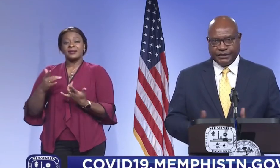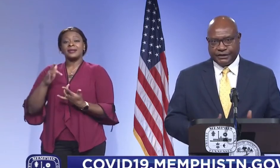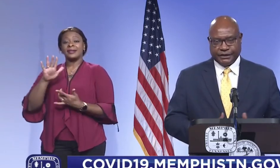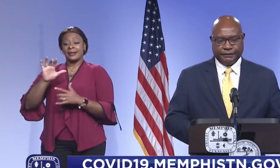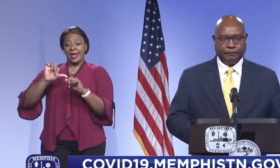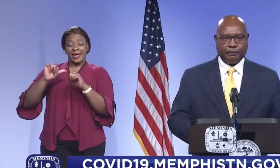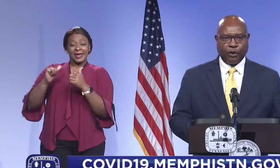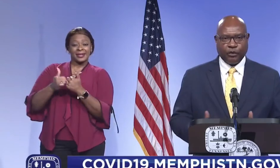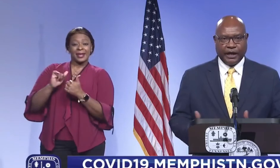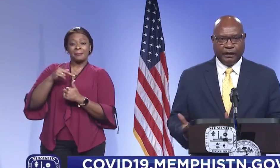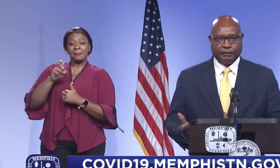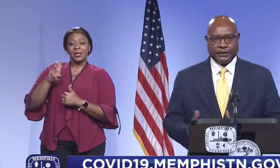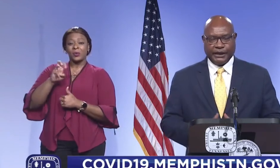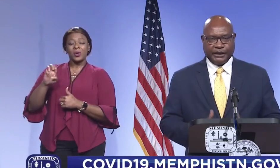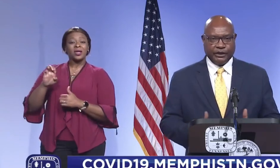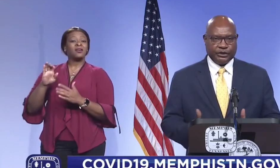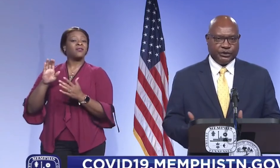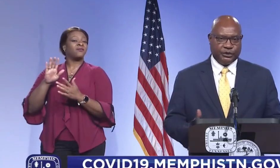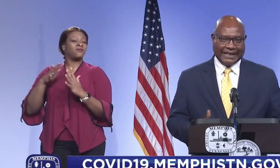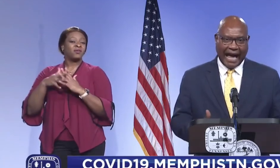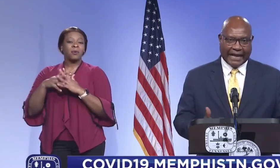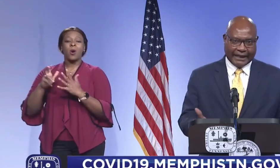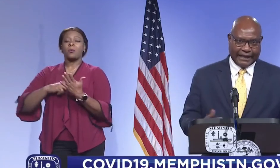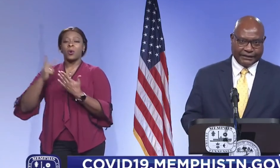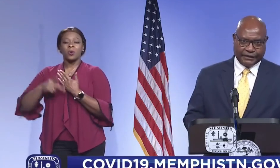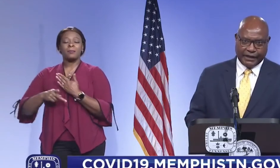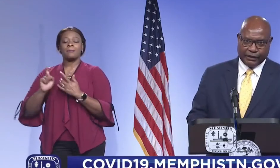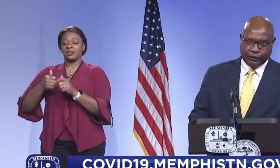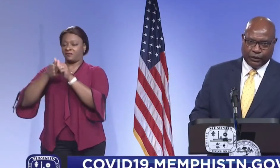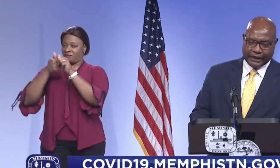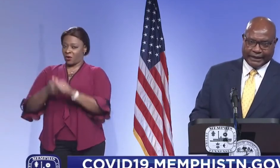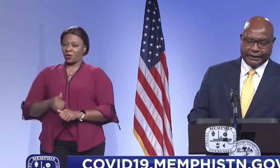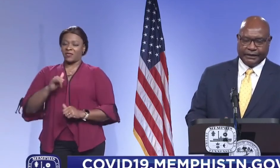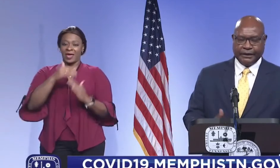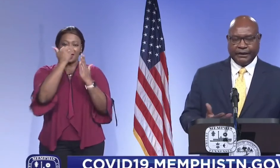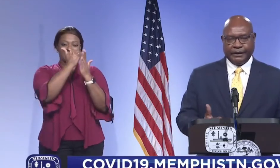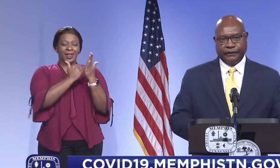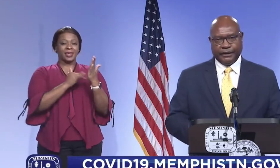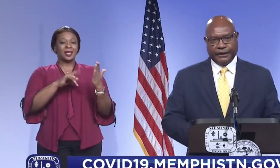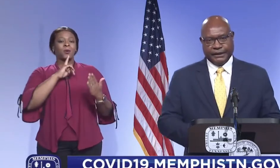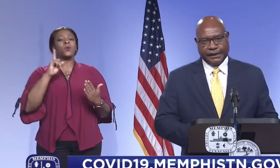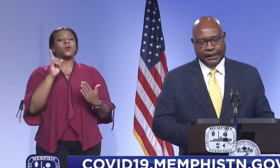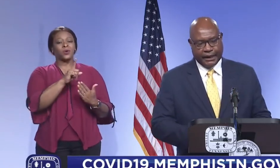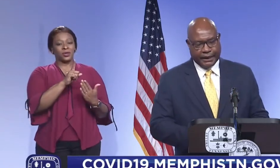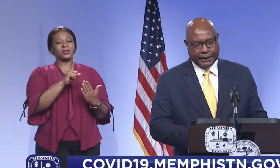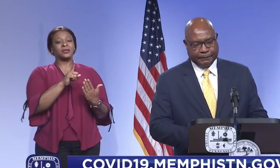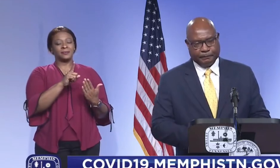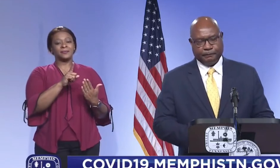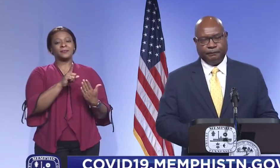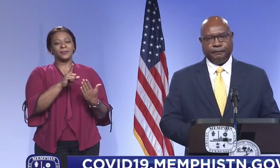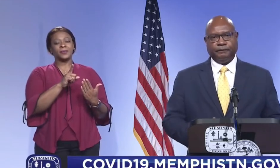agencies and programs adhere to the guidelines that were in the